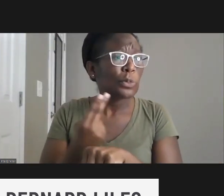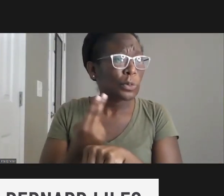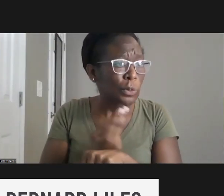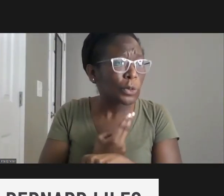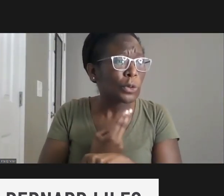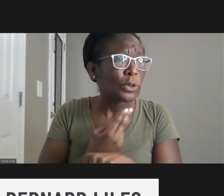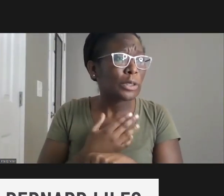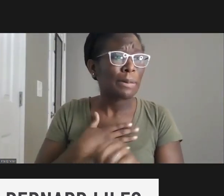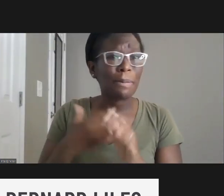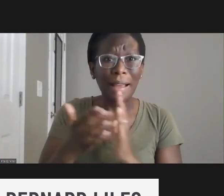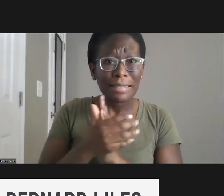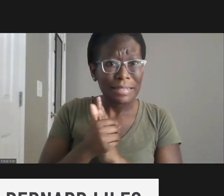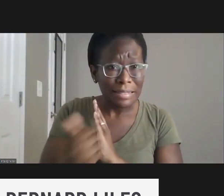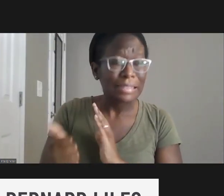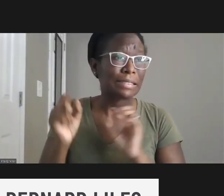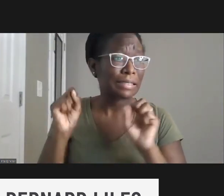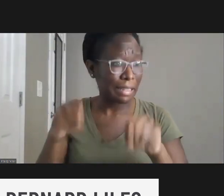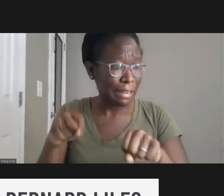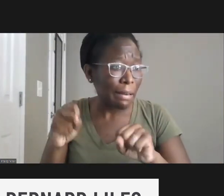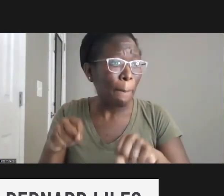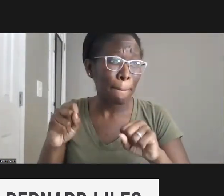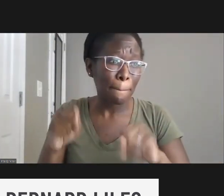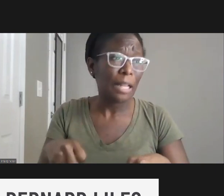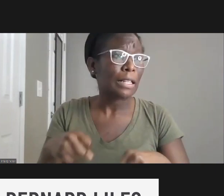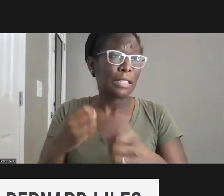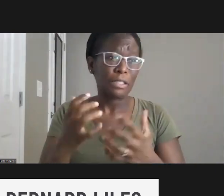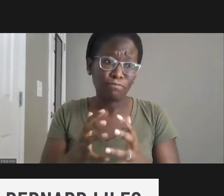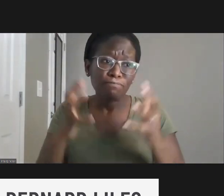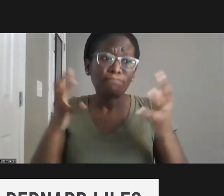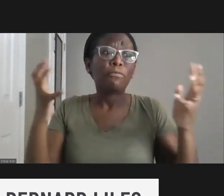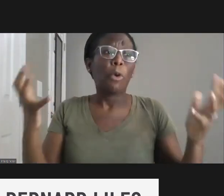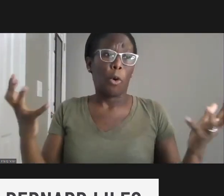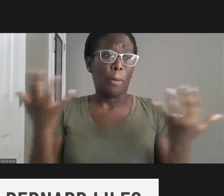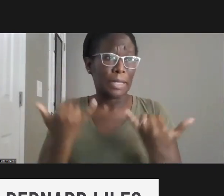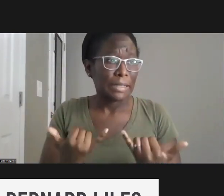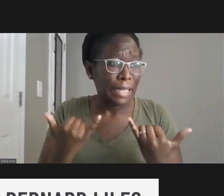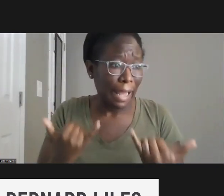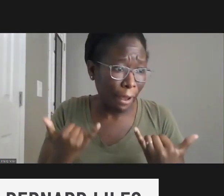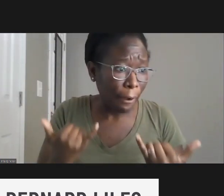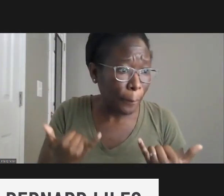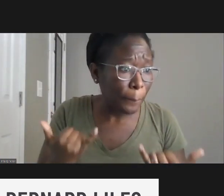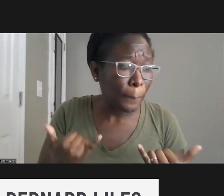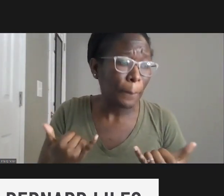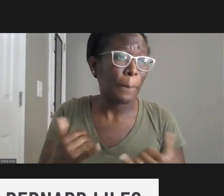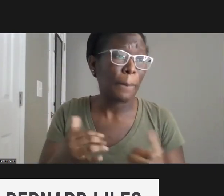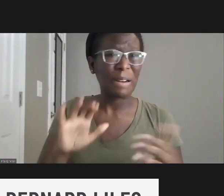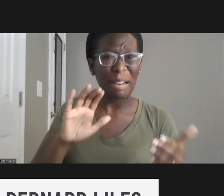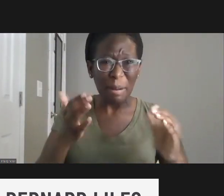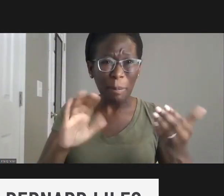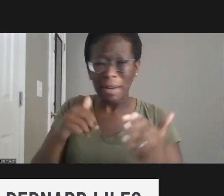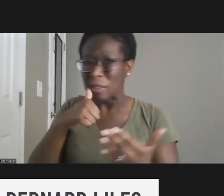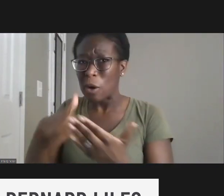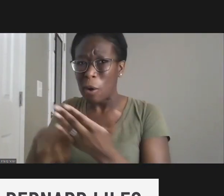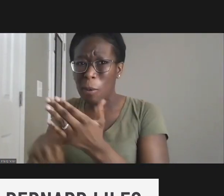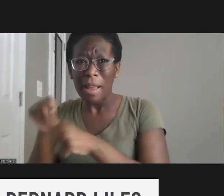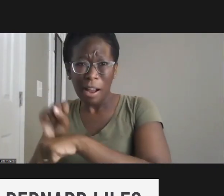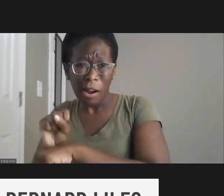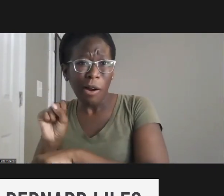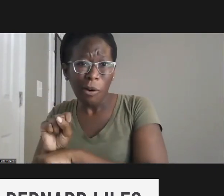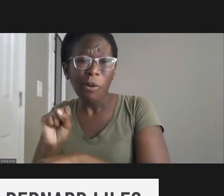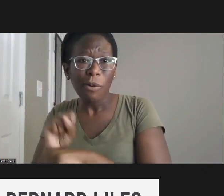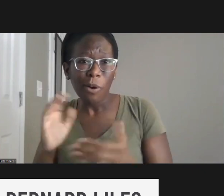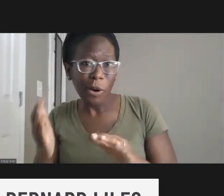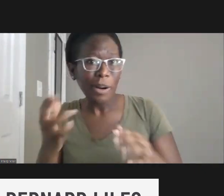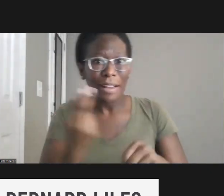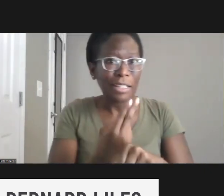attendant. But I love the people that so much also. I hated the fact that I did